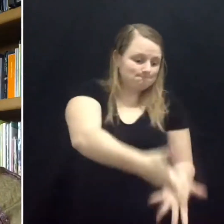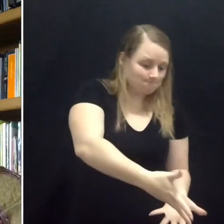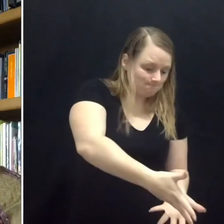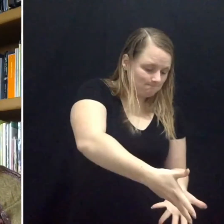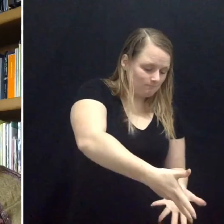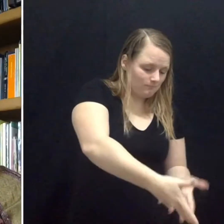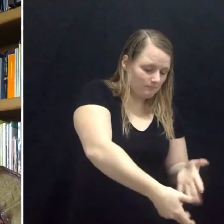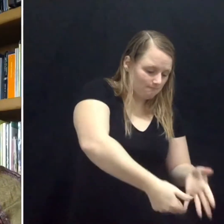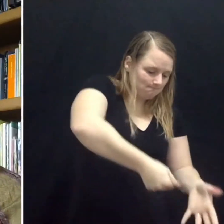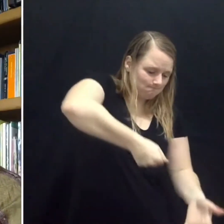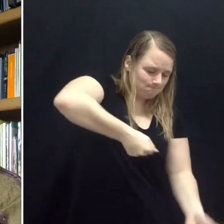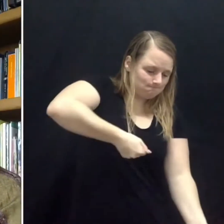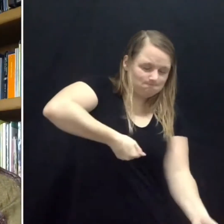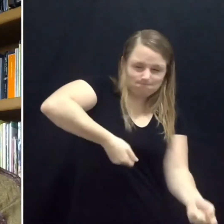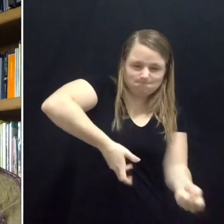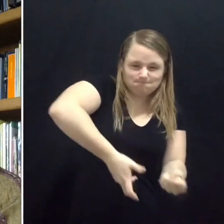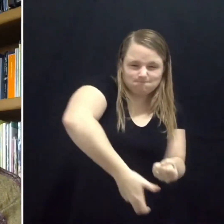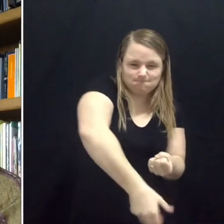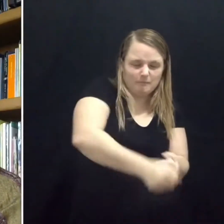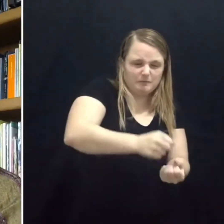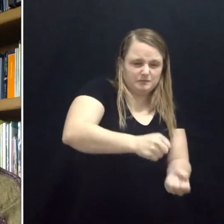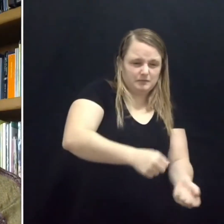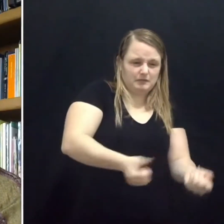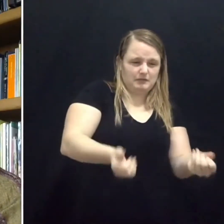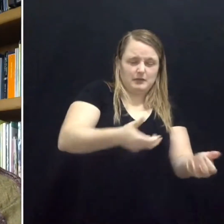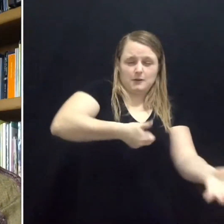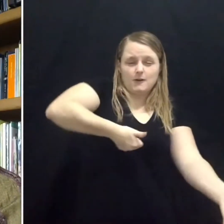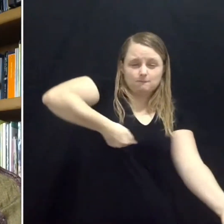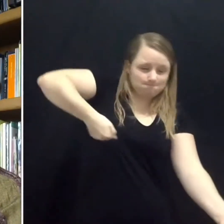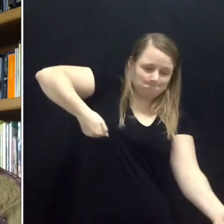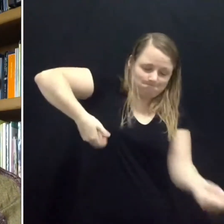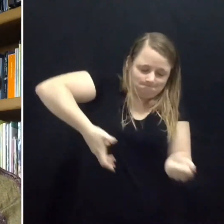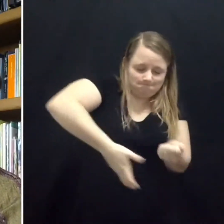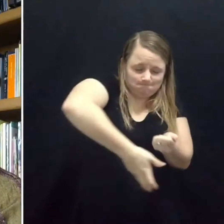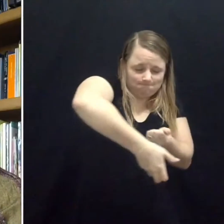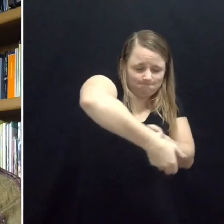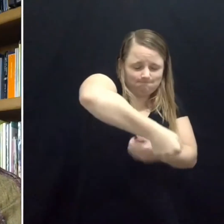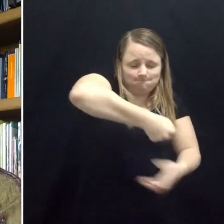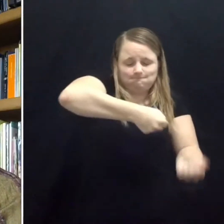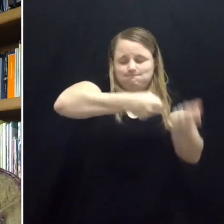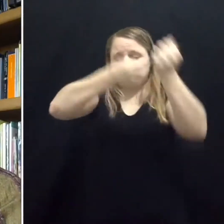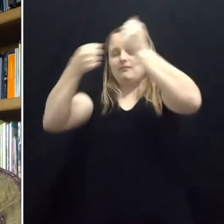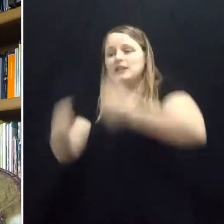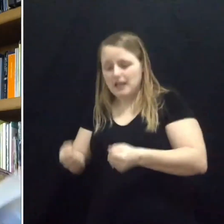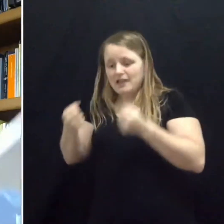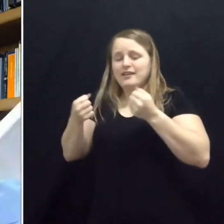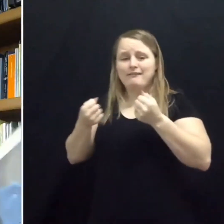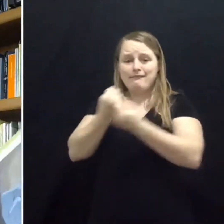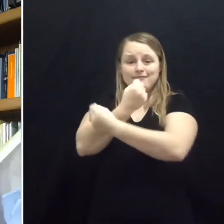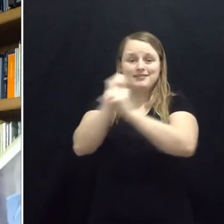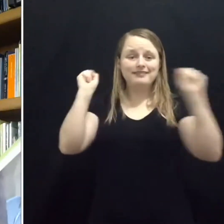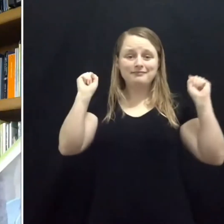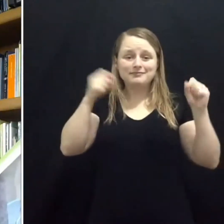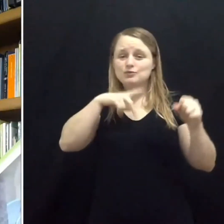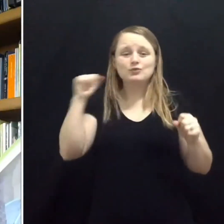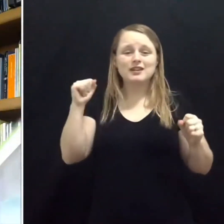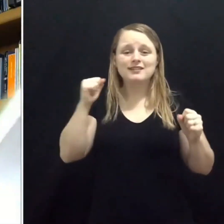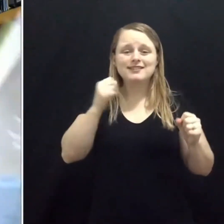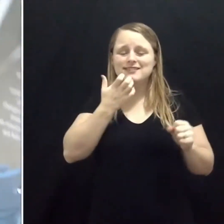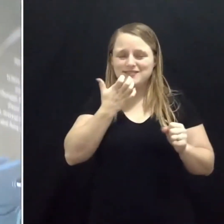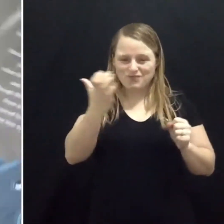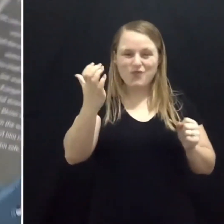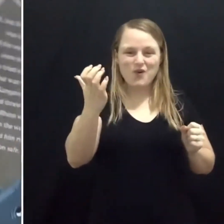rope. Though Rhino was heavy from the weight of the storm, they towed him right up, got him safe, dry,